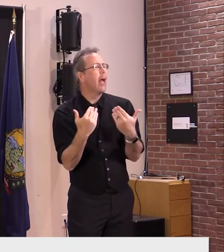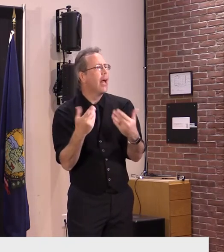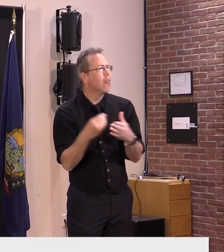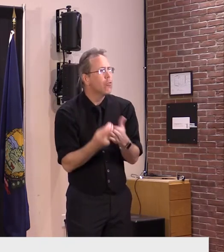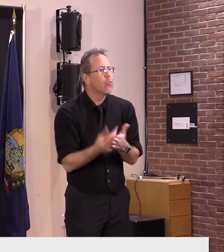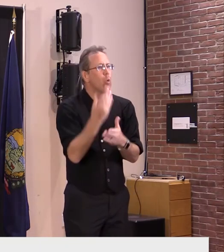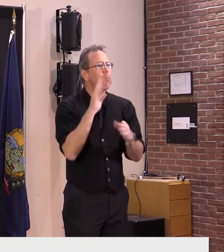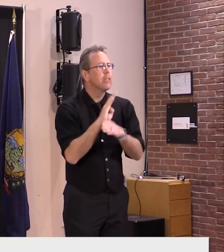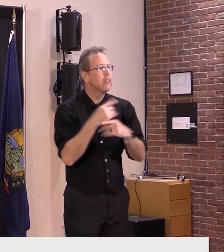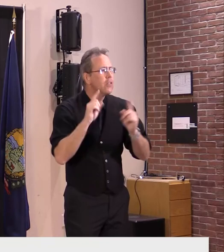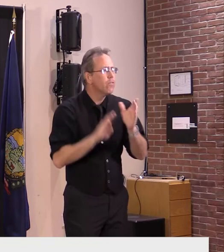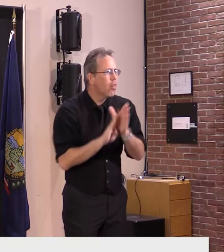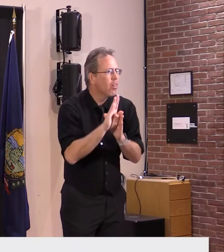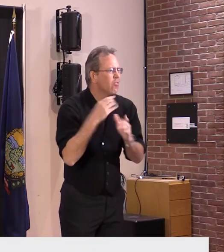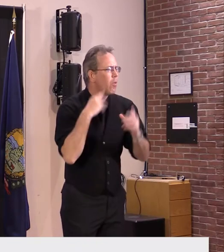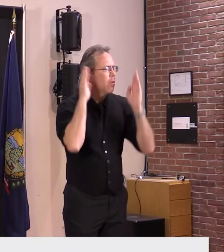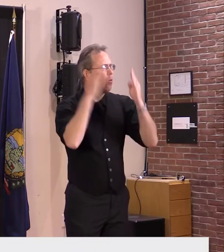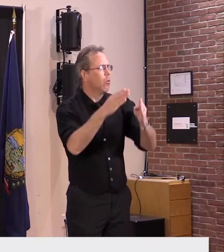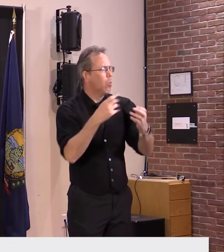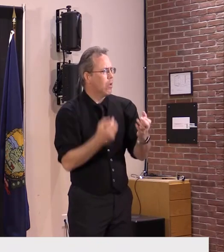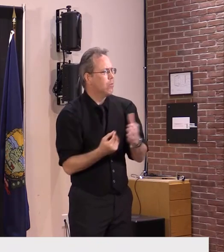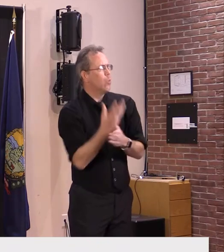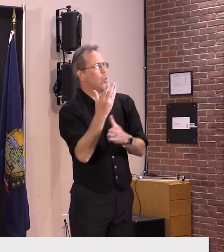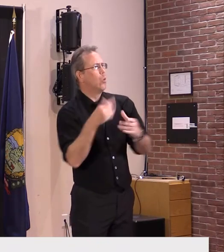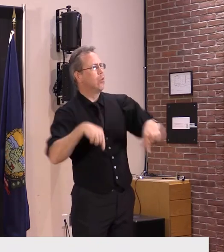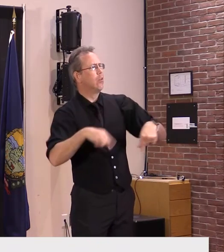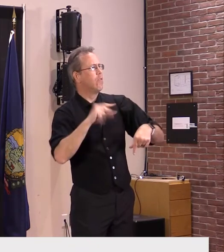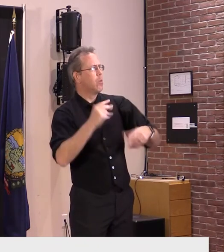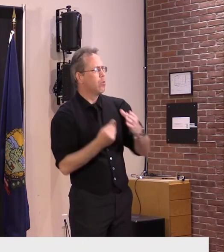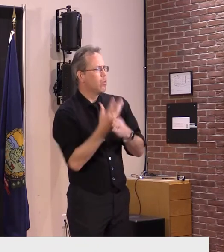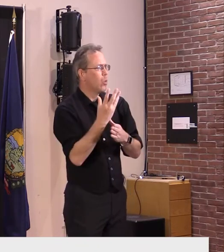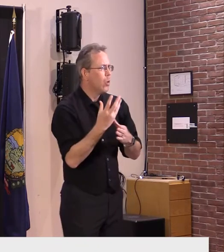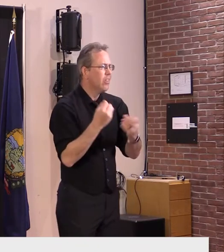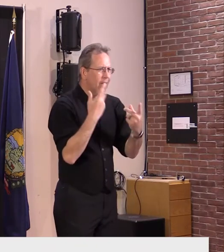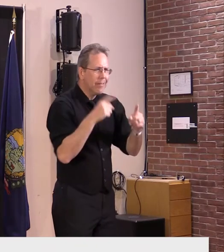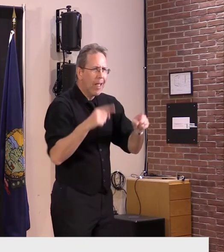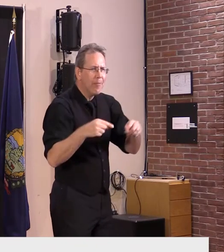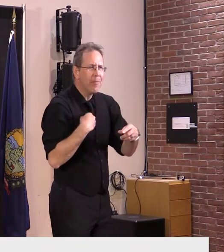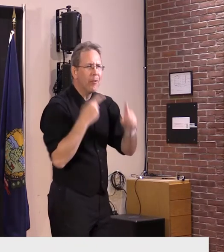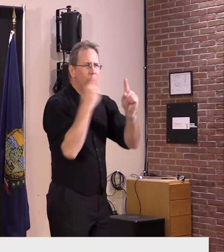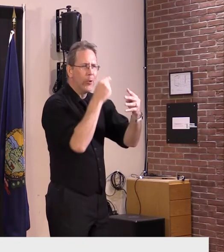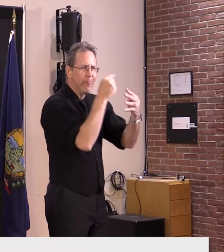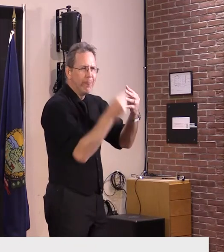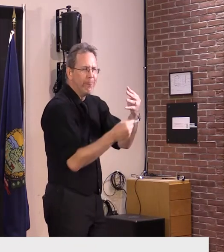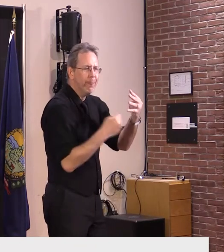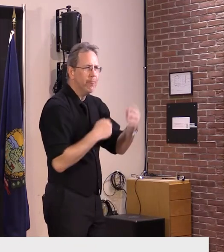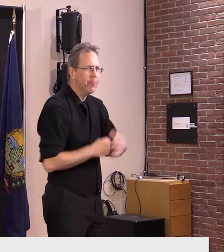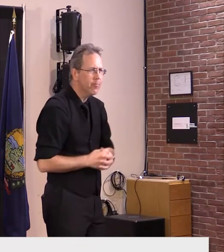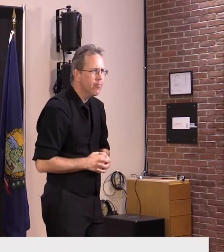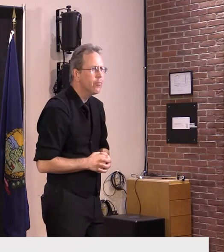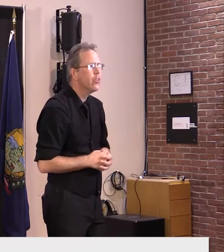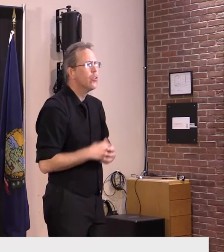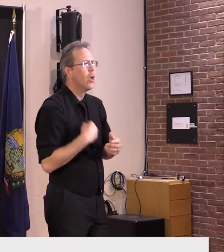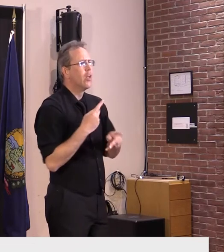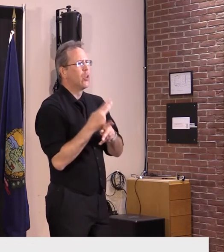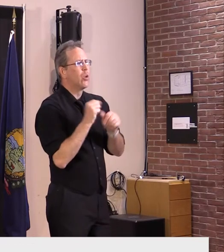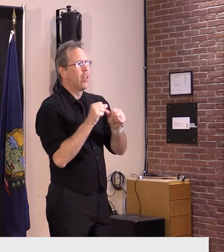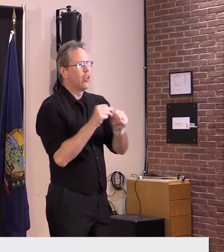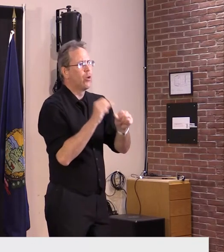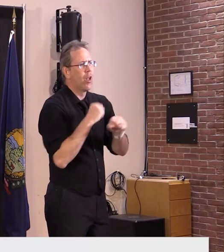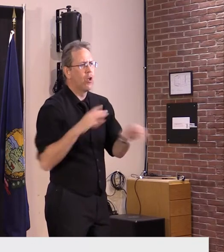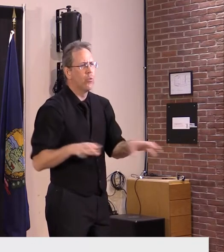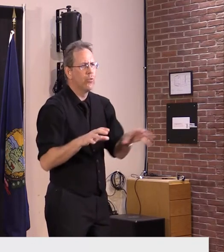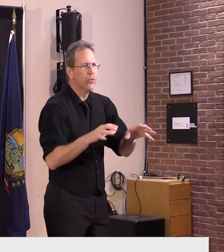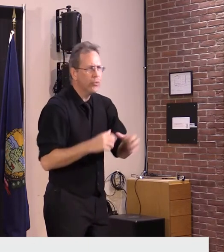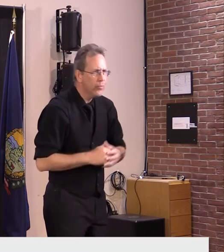So there's a lot going on in this space, and we'll continue to do our work and the job at